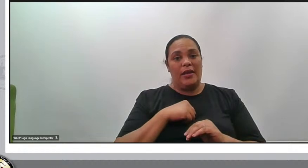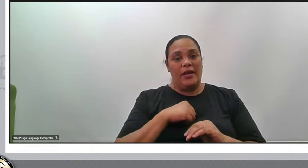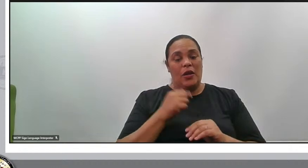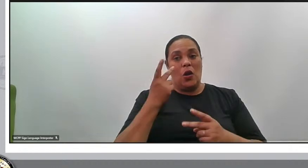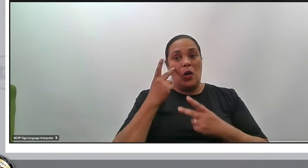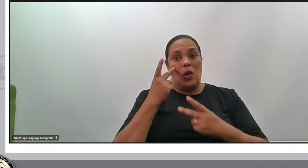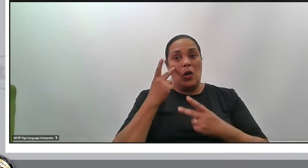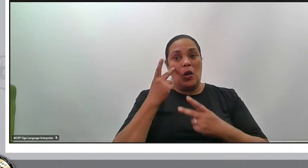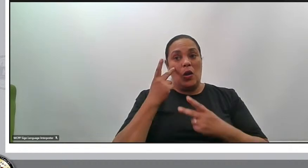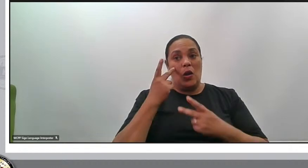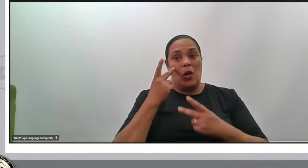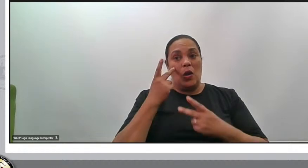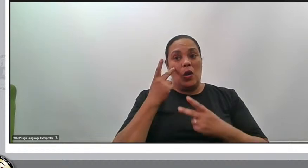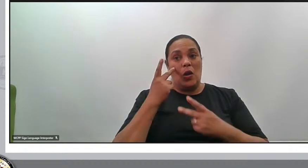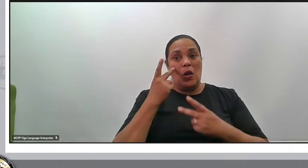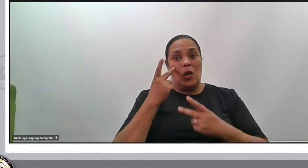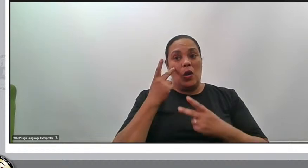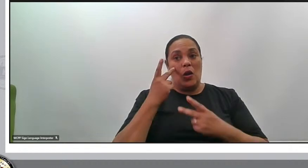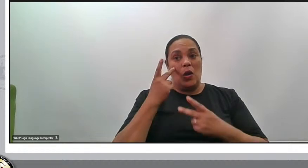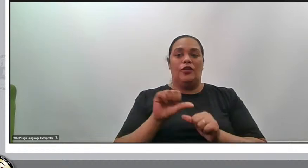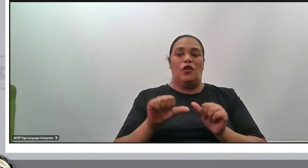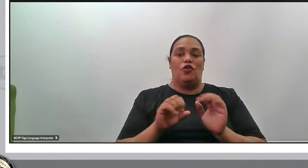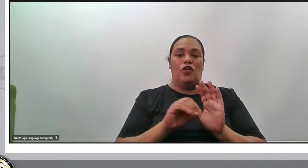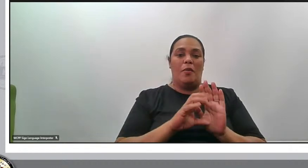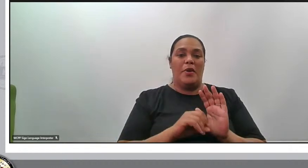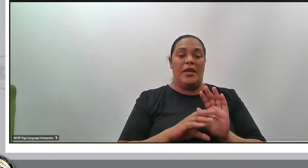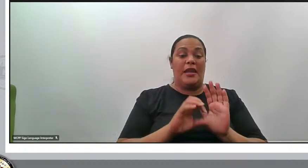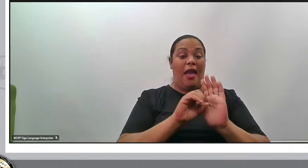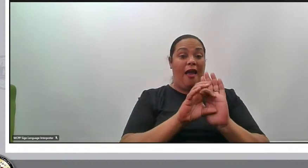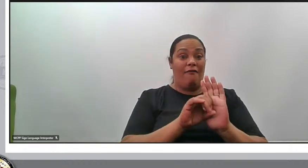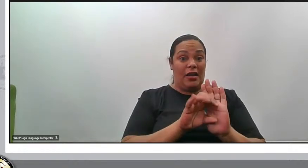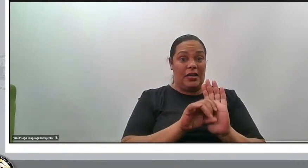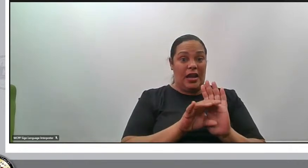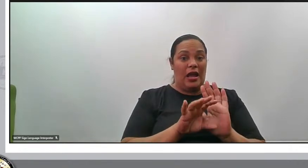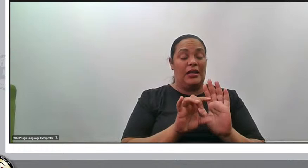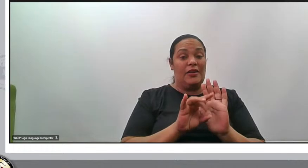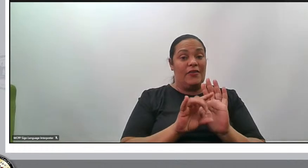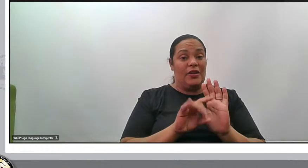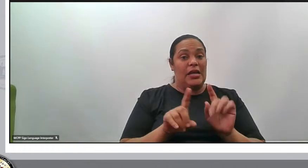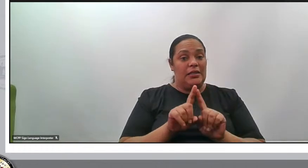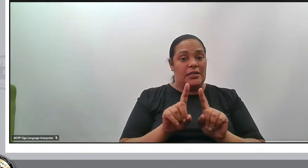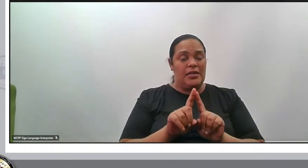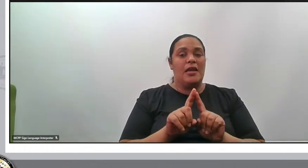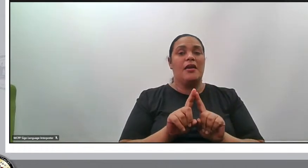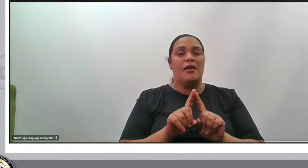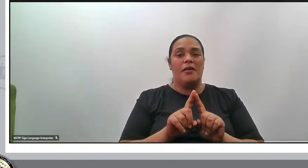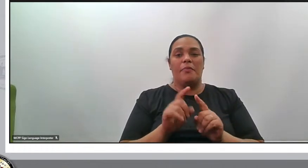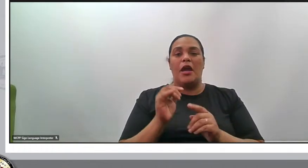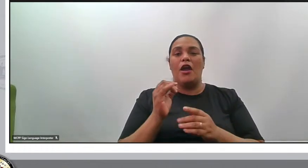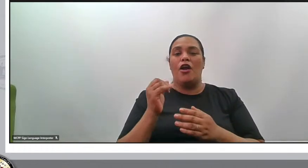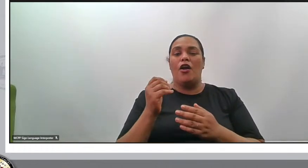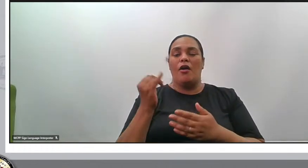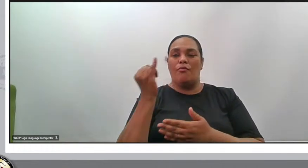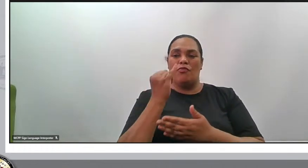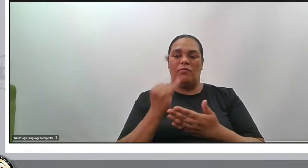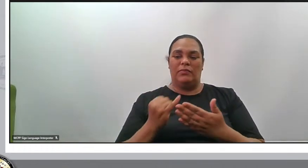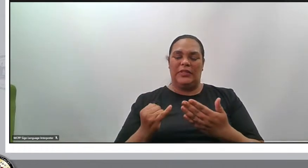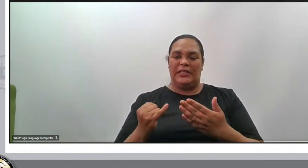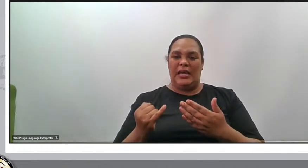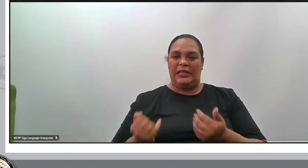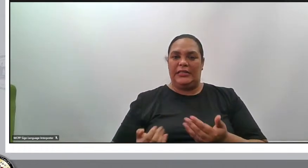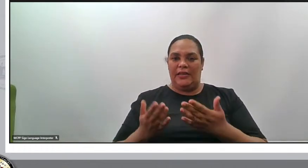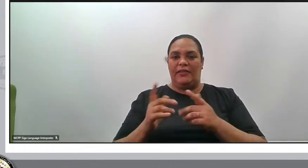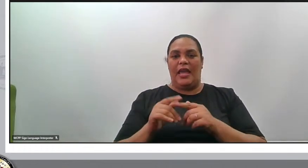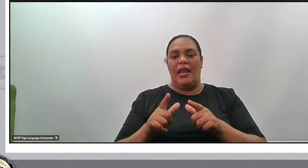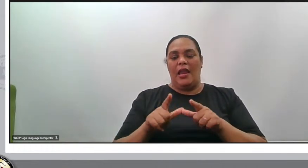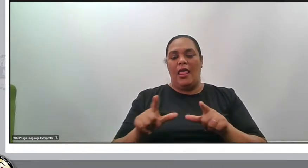looking at social media advertising as well, graphic design services, and the